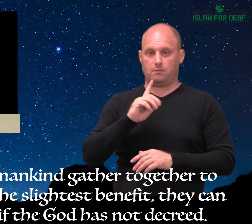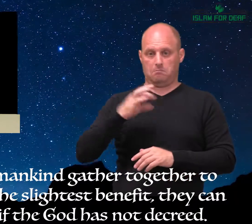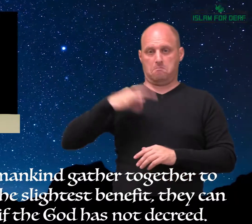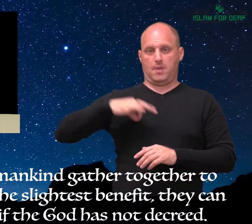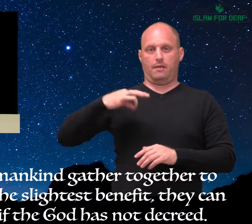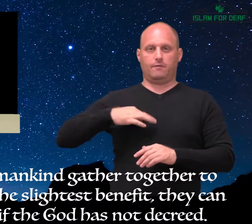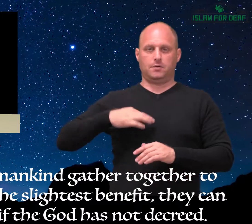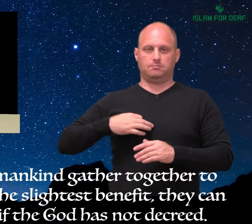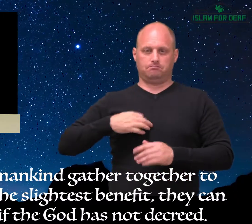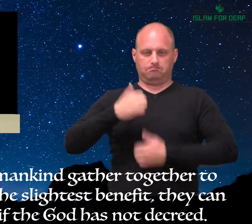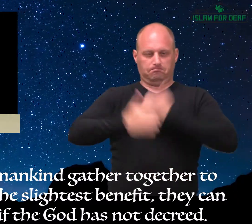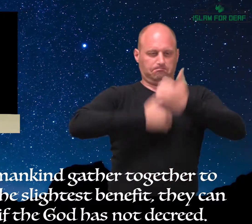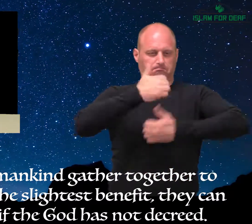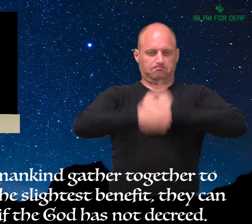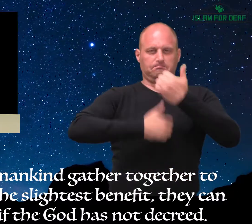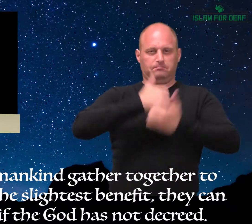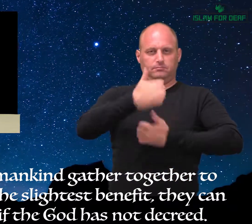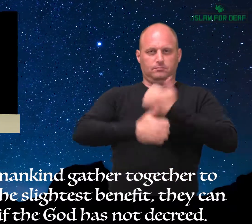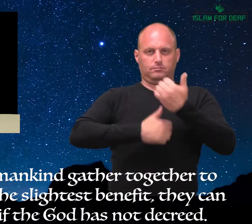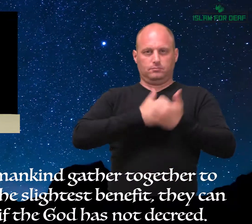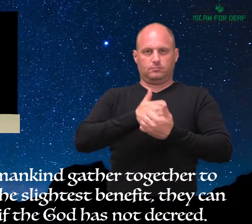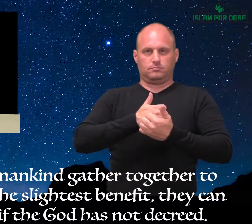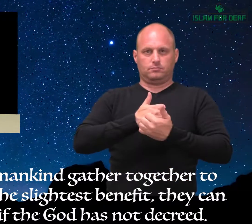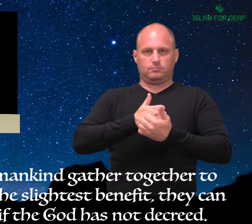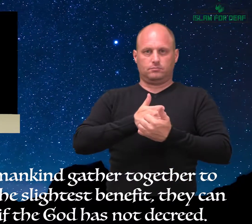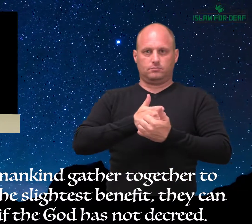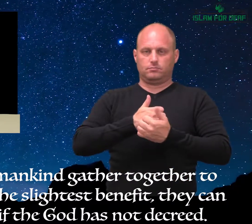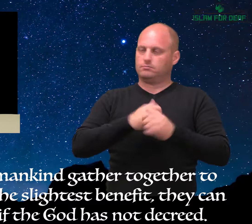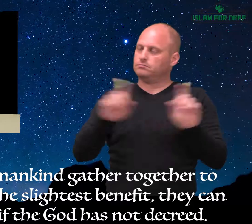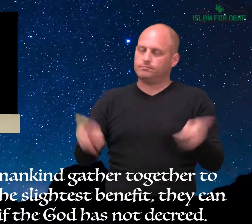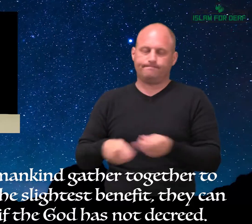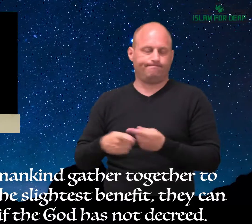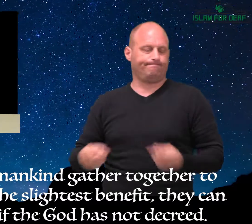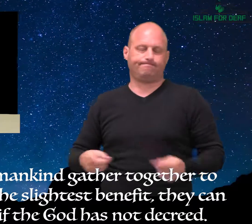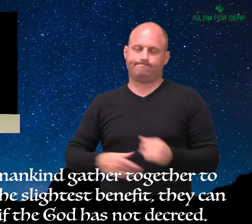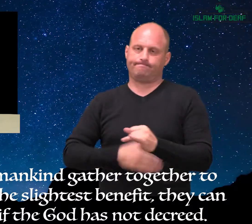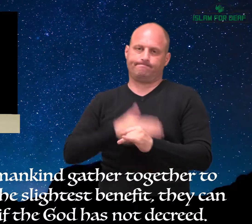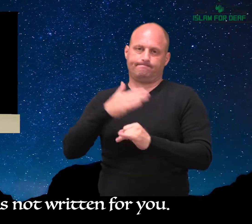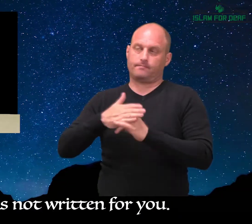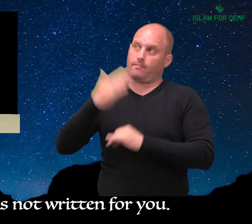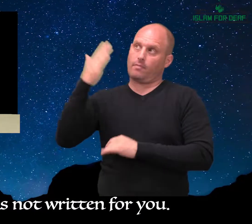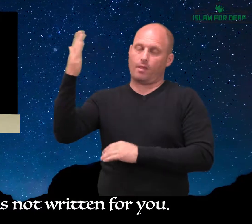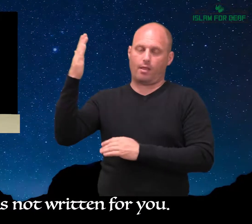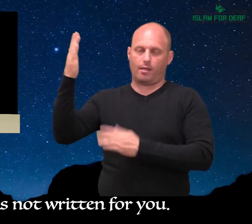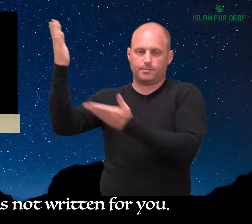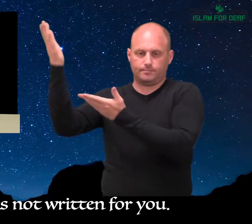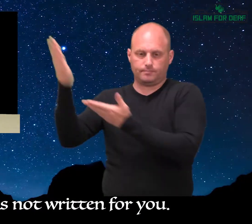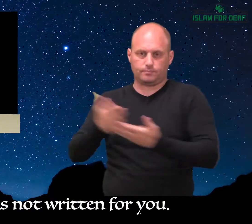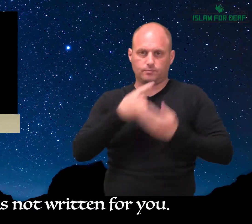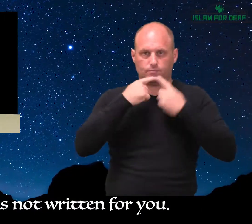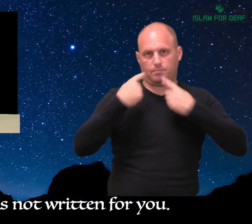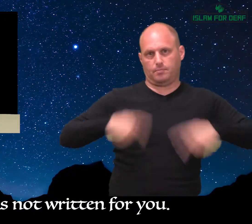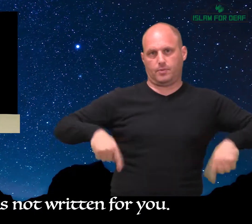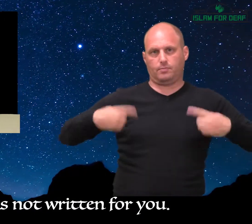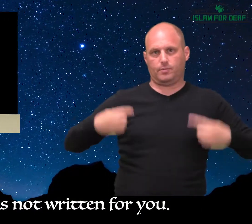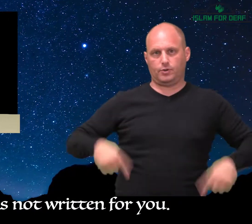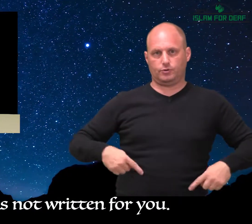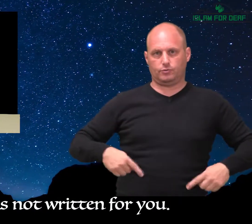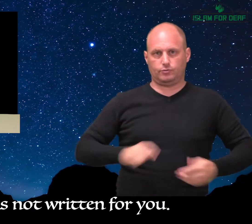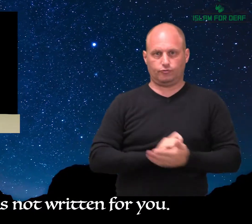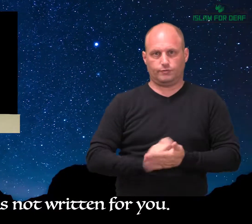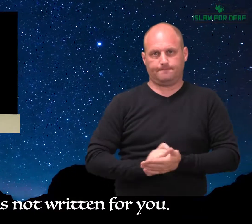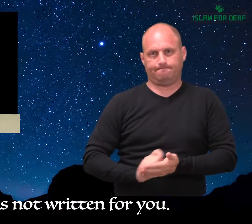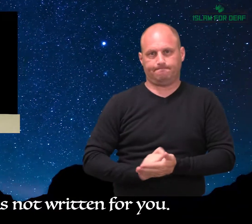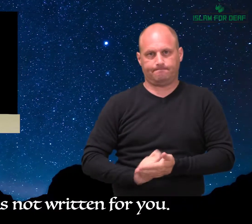with the slightest benefit, they cannot benefit you if the God has not decreed, if the God has not written it for you.